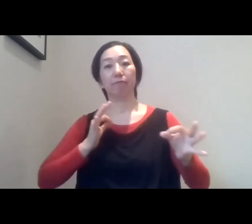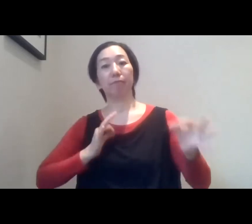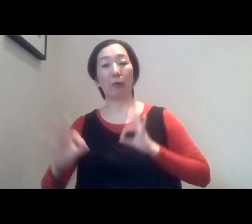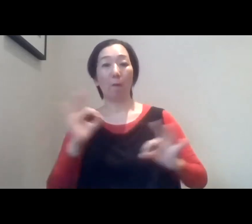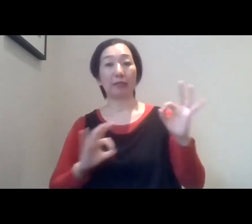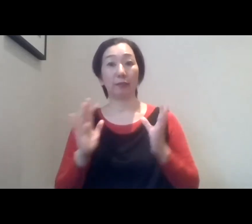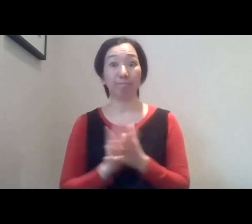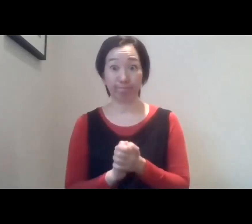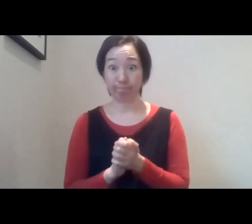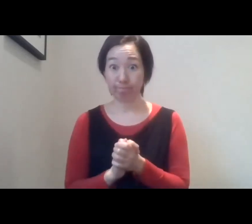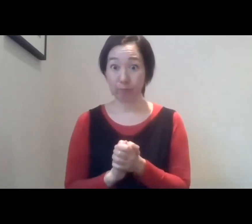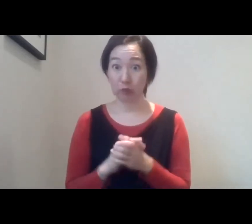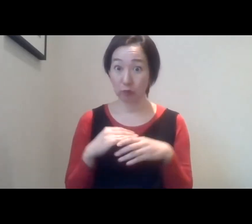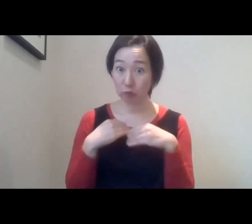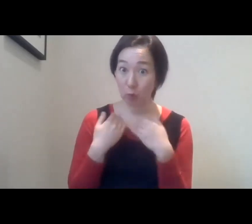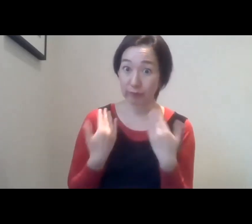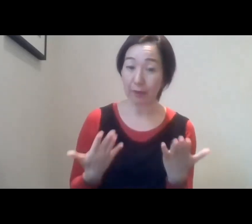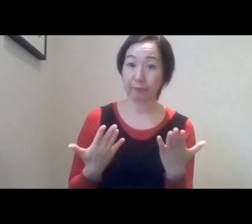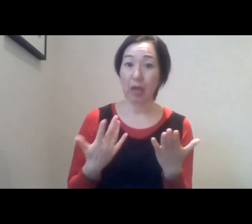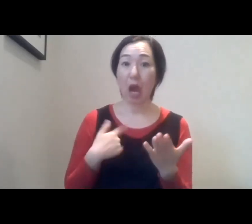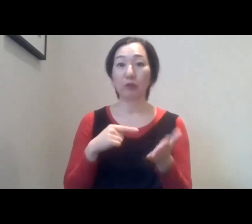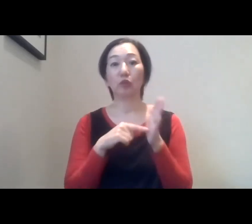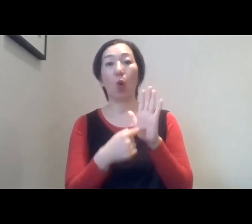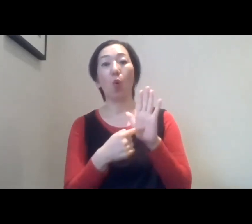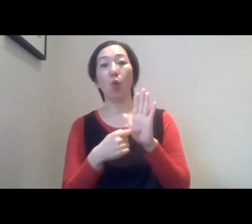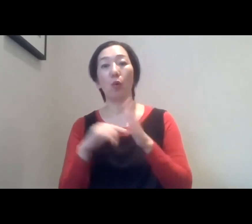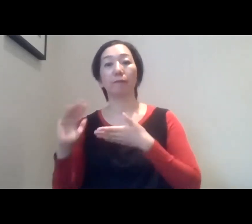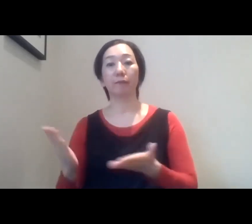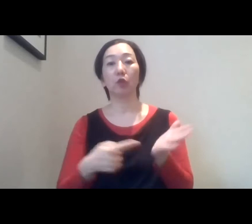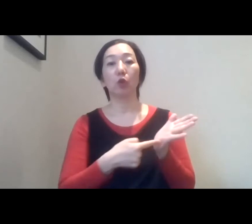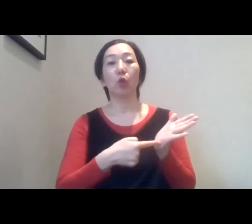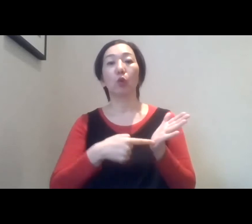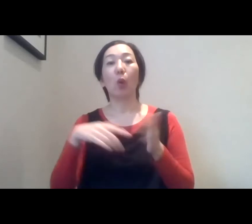work that would honour that. And from that came Scored in Silence.